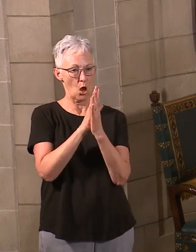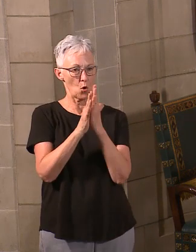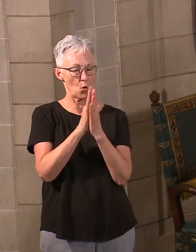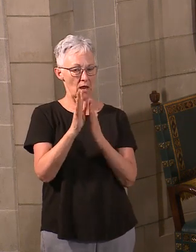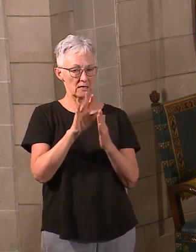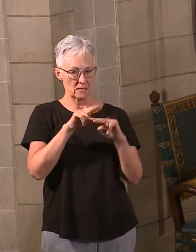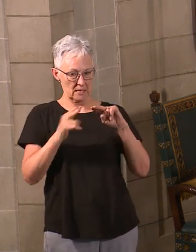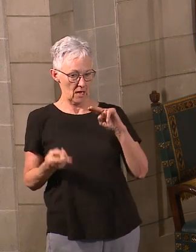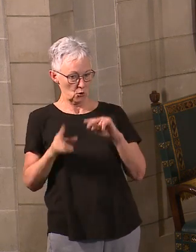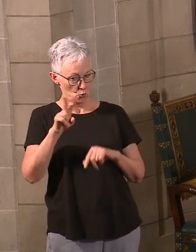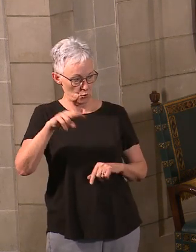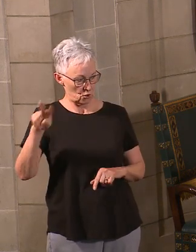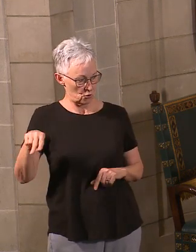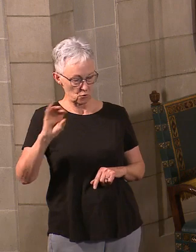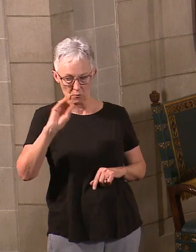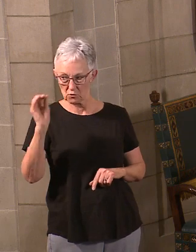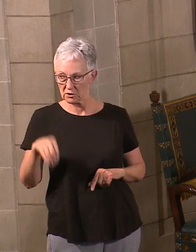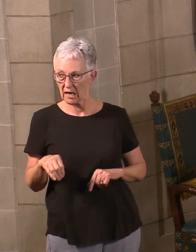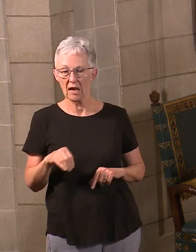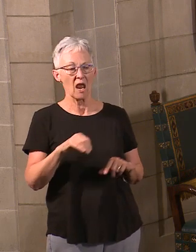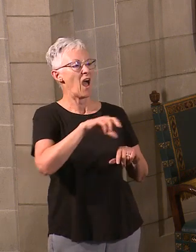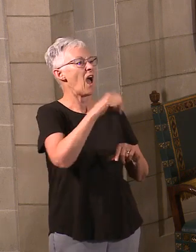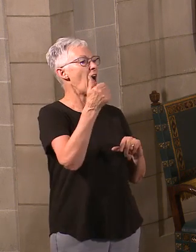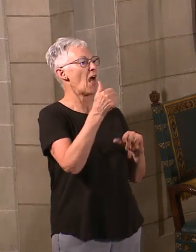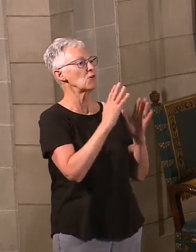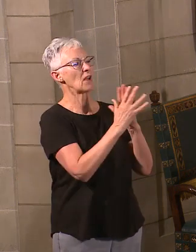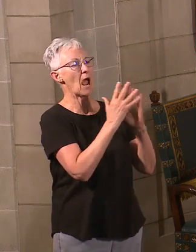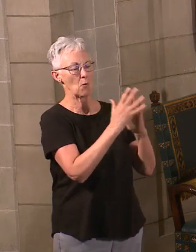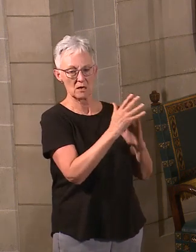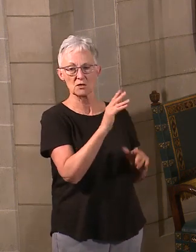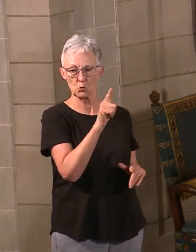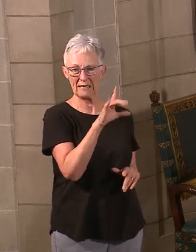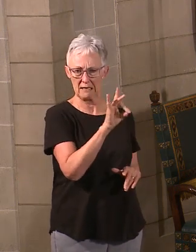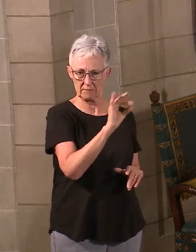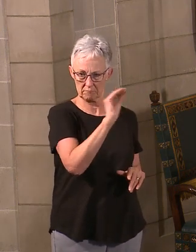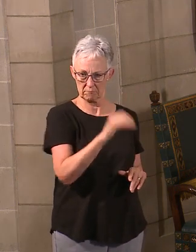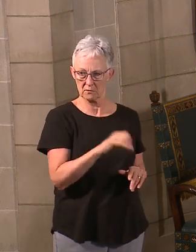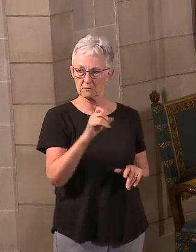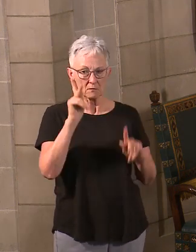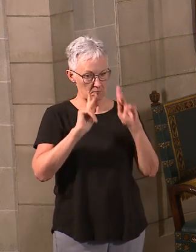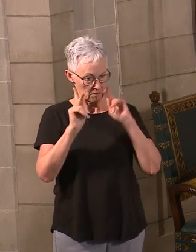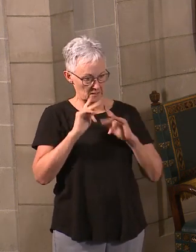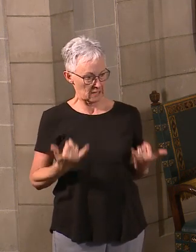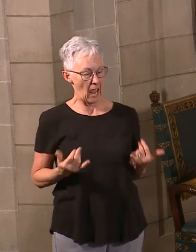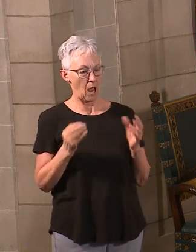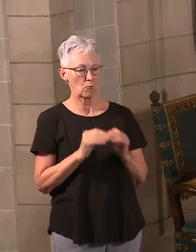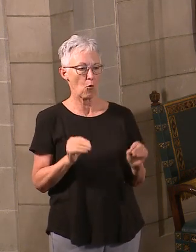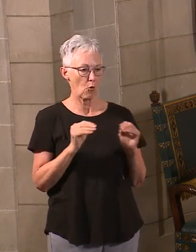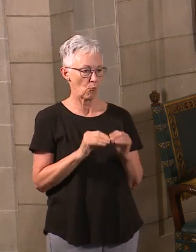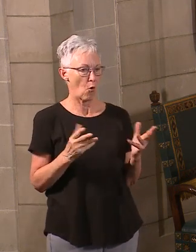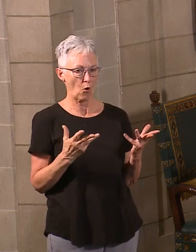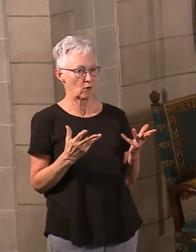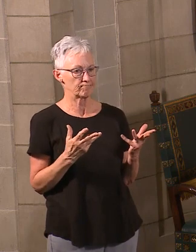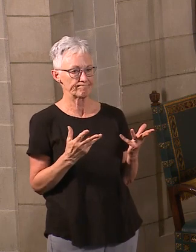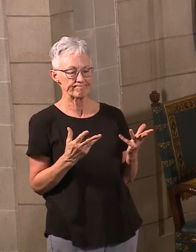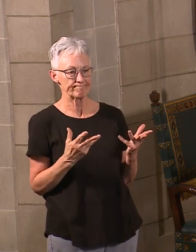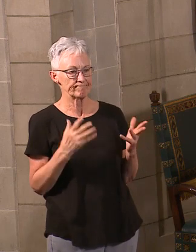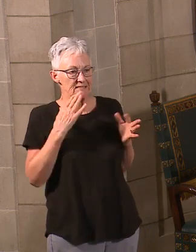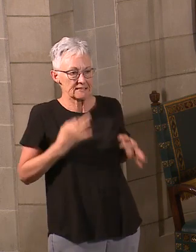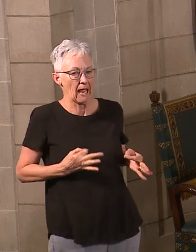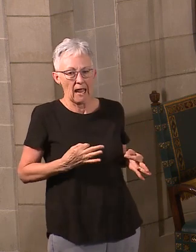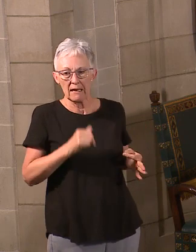urban highways, it's down 28%. So you can see that people are continuing to make that effort not to travel, especially in Omaha. They went from down 28%